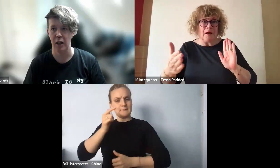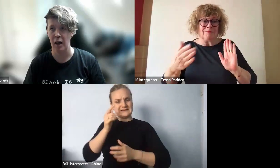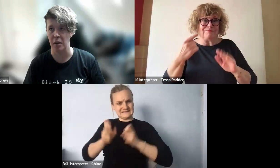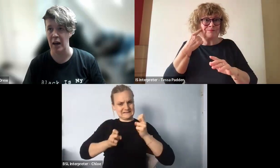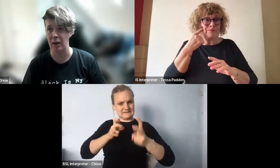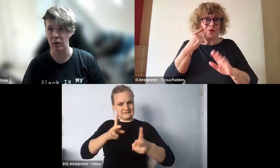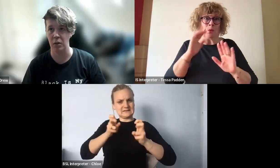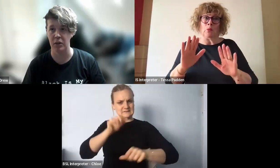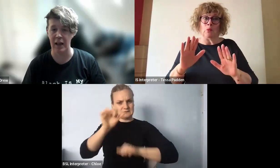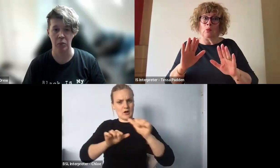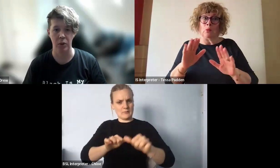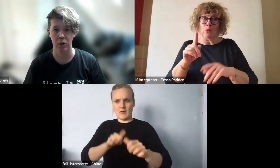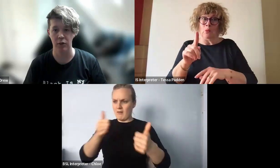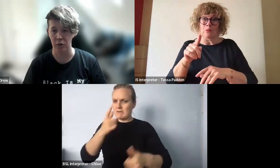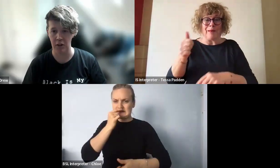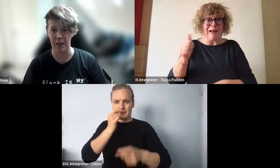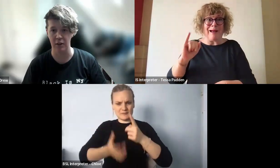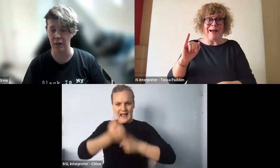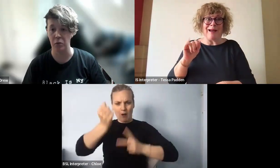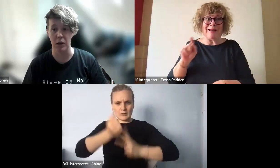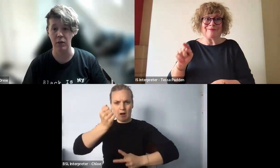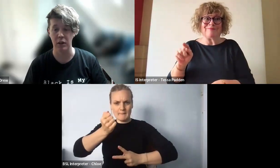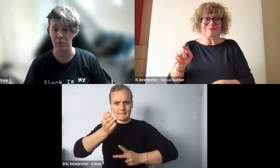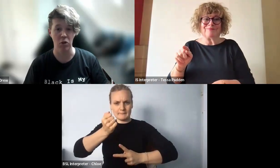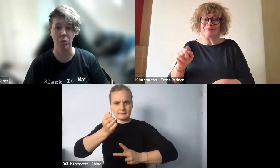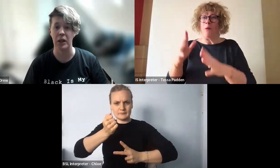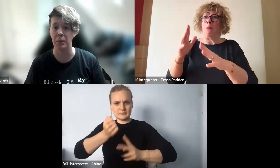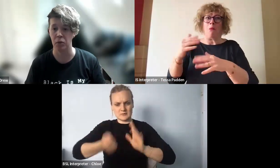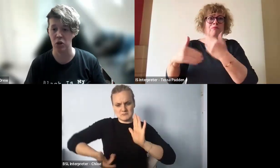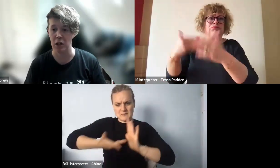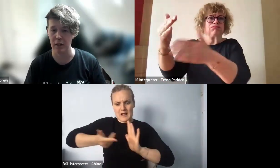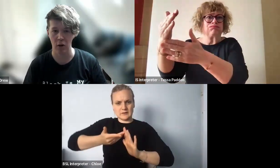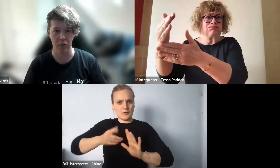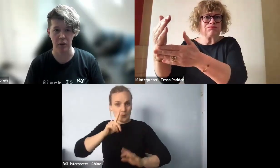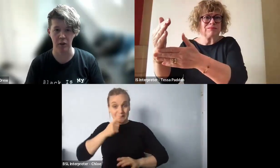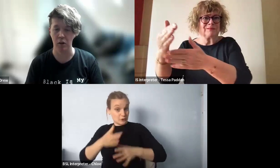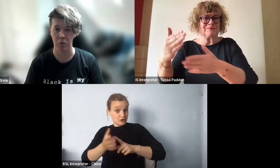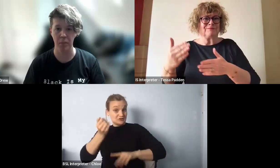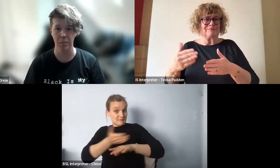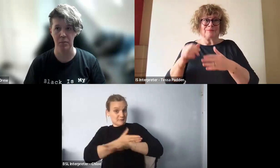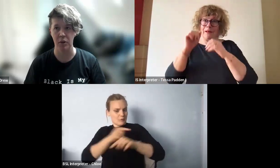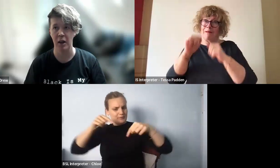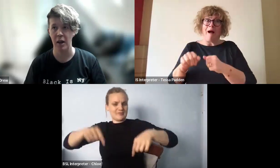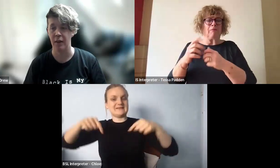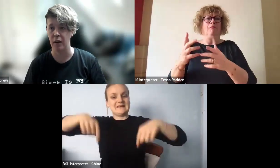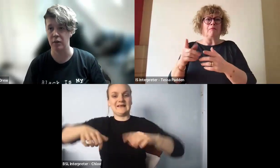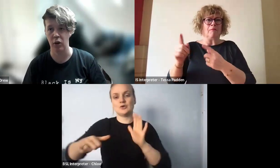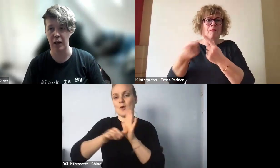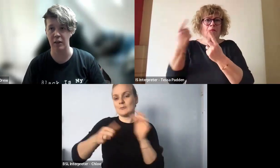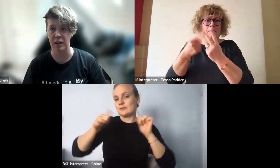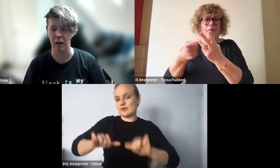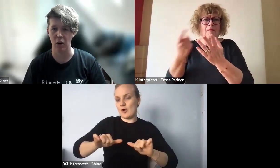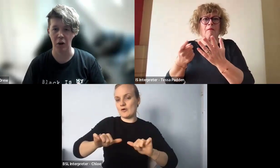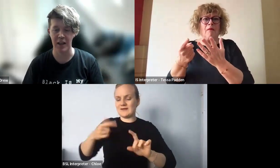delivering outcomes and outputs for states that they have previously not been able to achieve. It's offering to solve problems that have